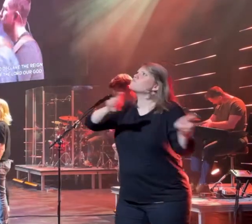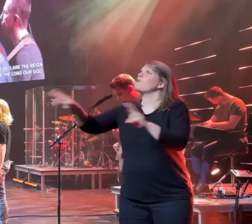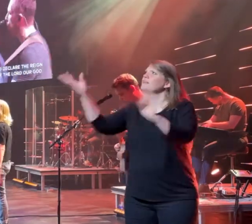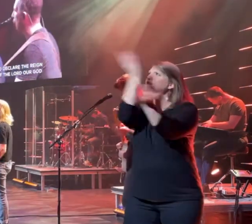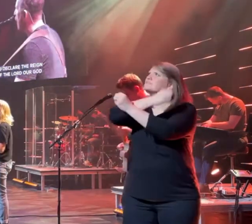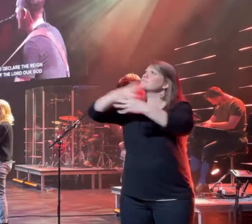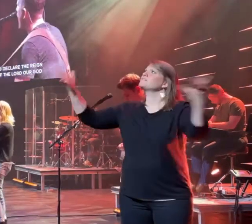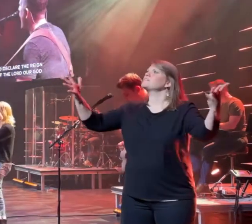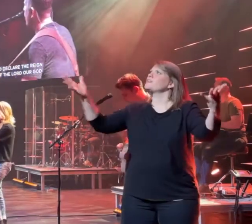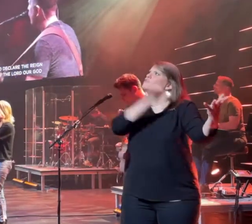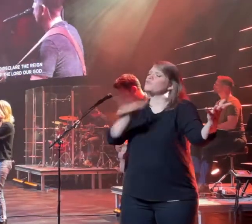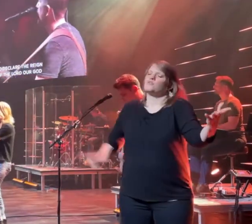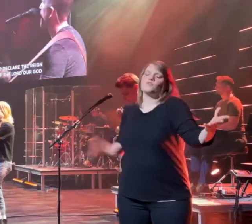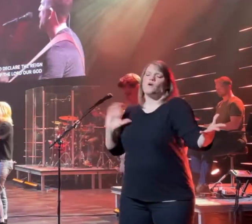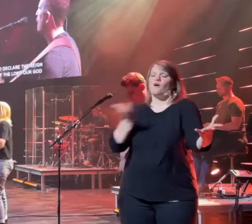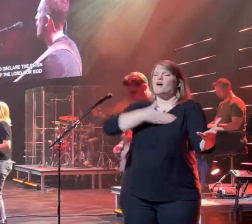the Lord our God.